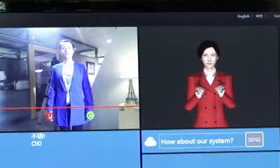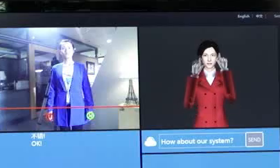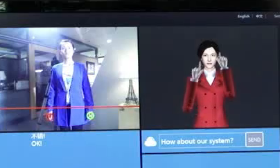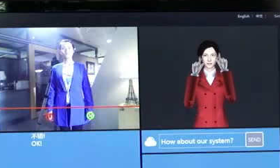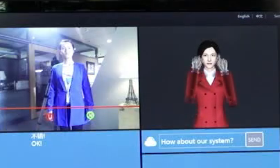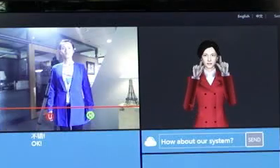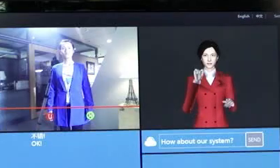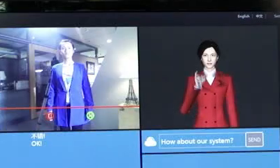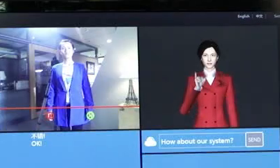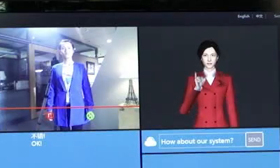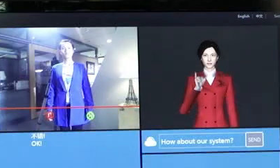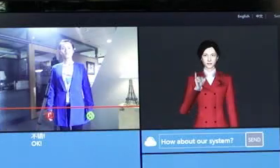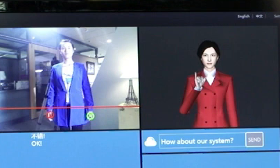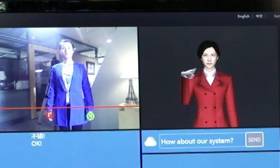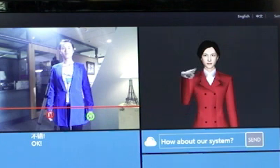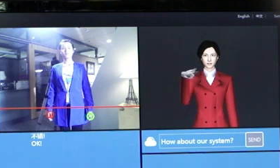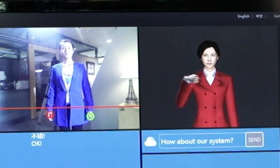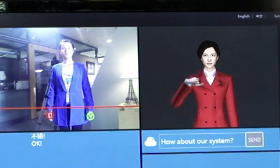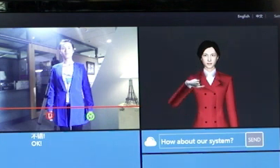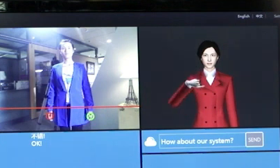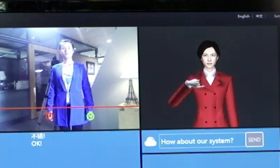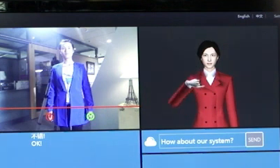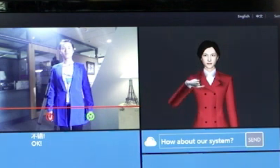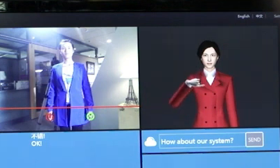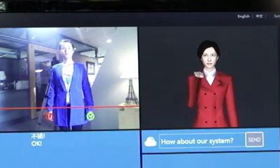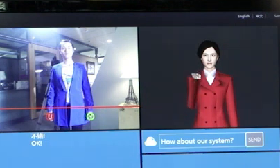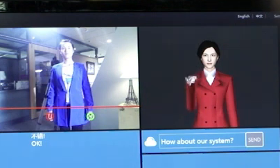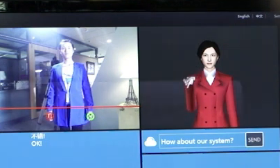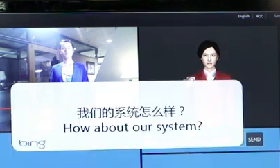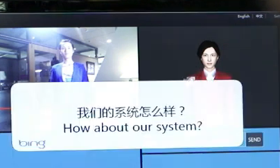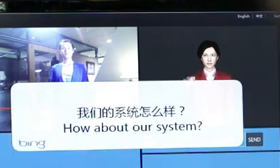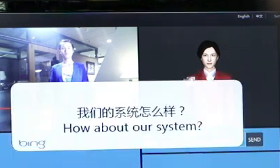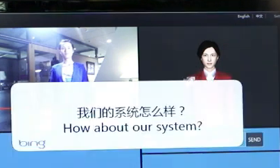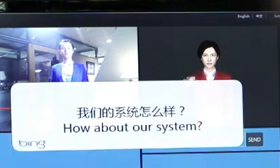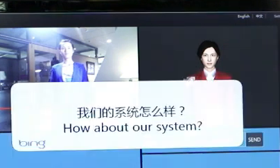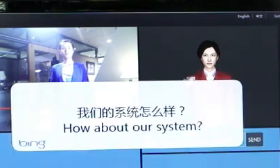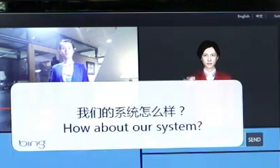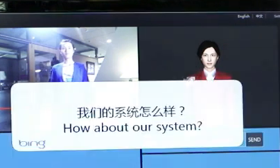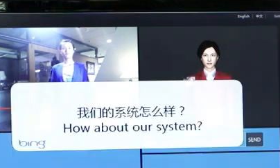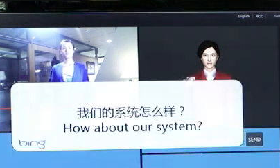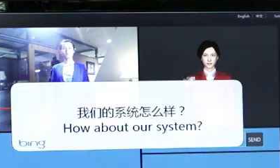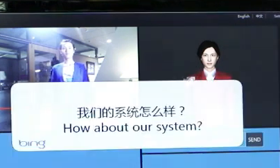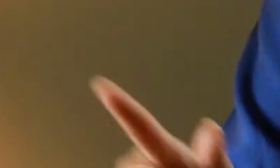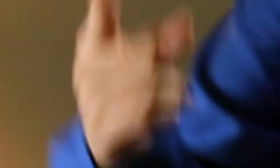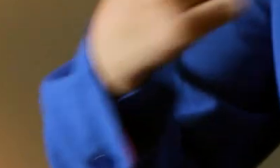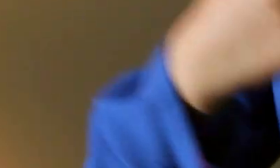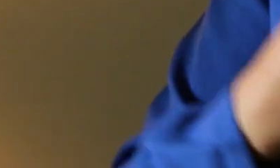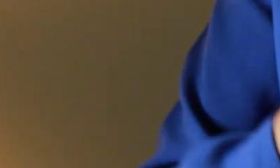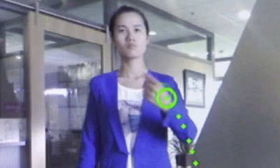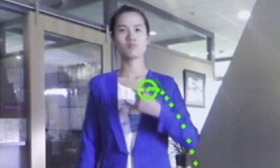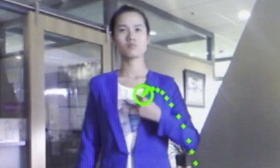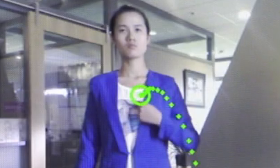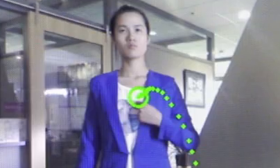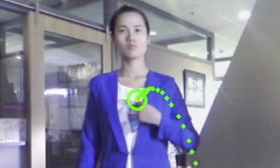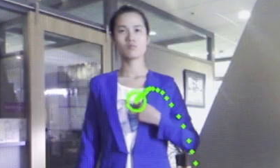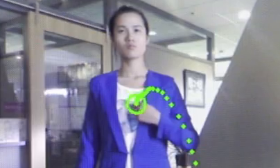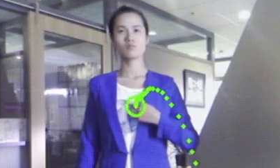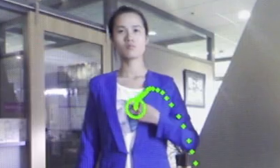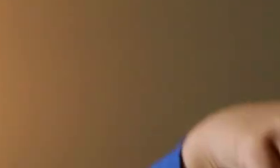to represent the hearing person doing signing. How about our system? It's a proxy for the hearing person.